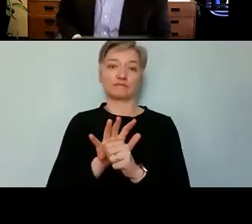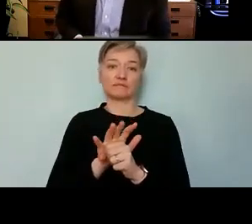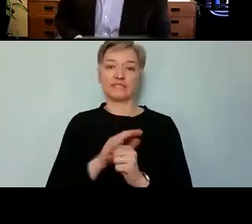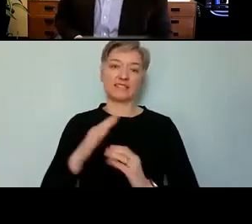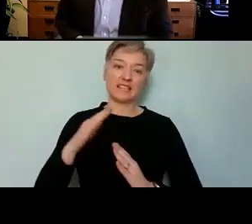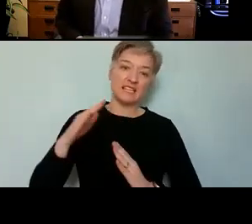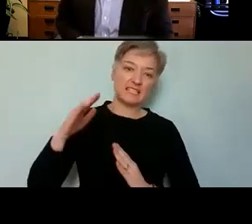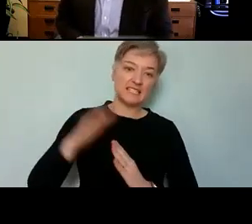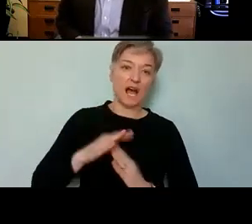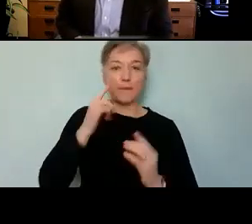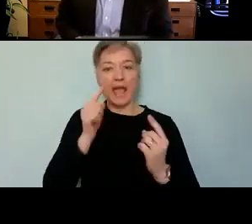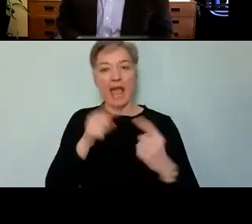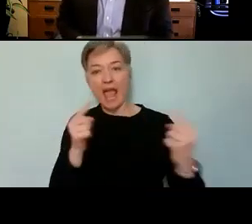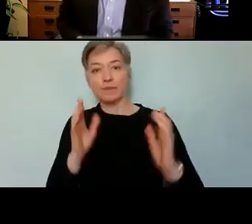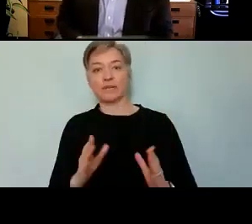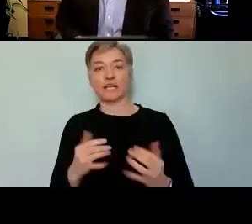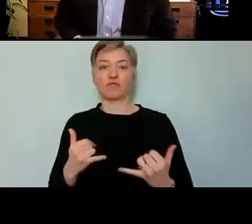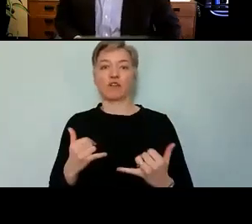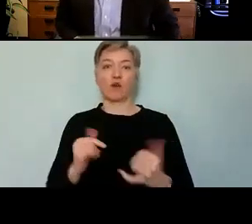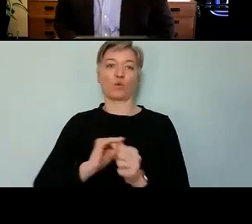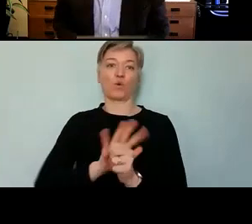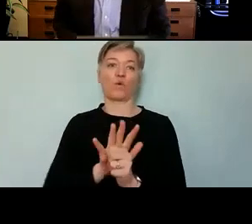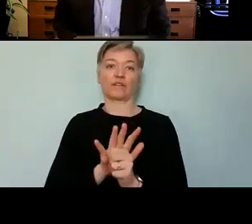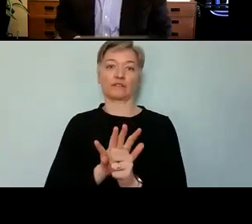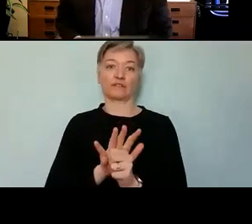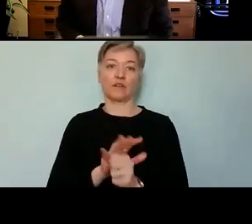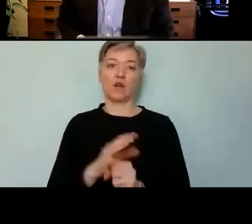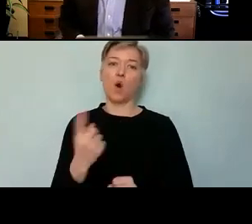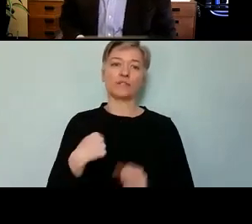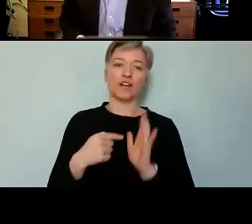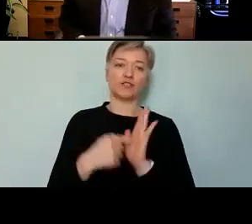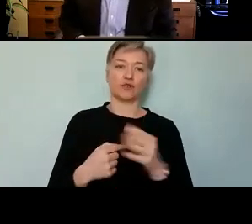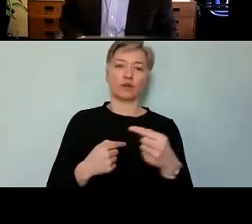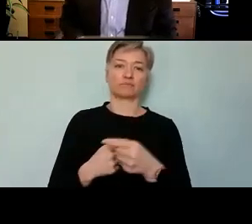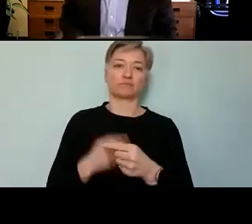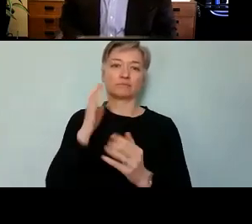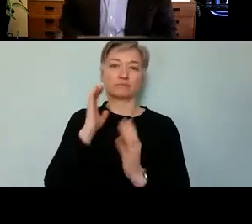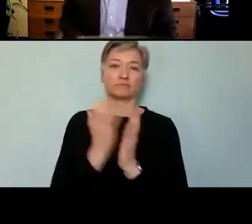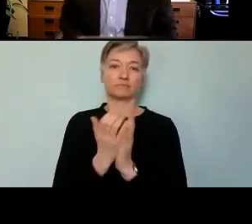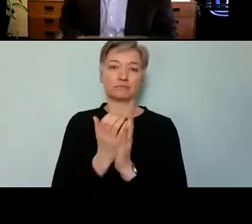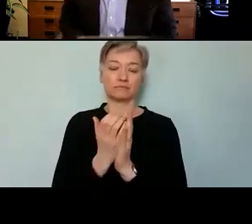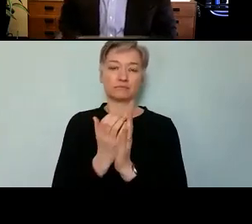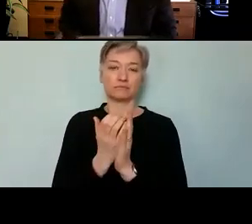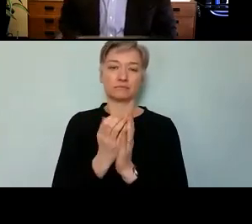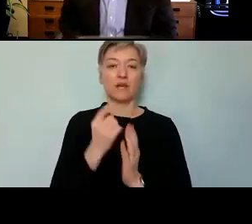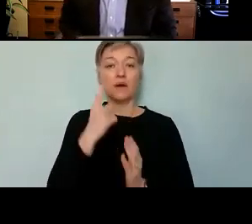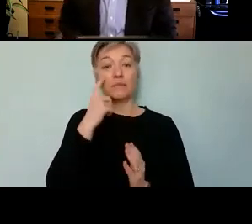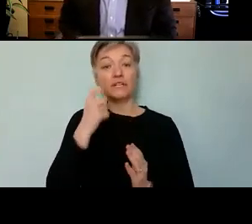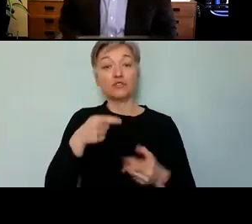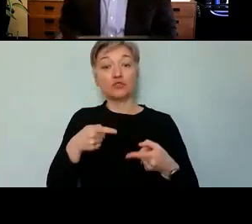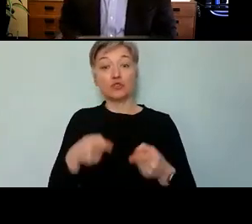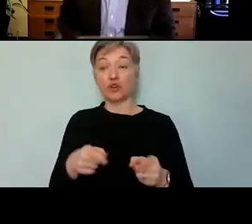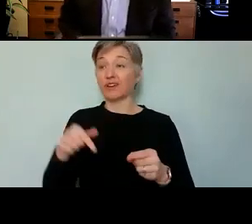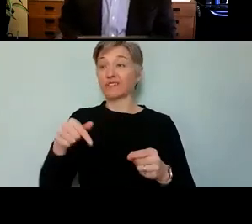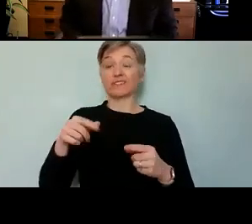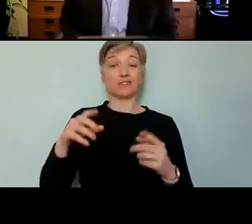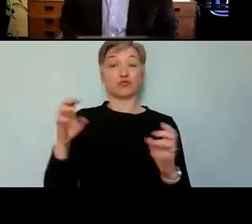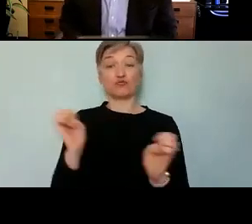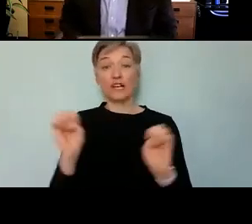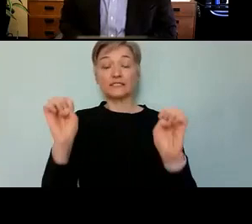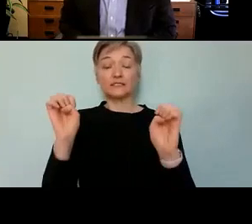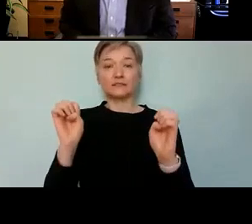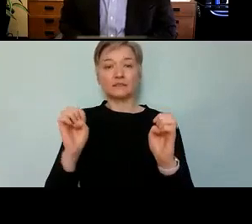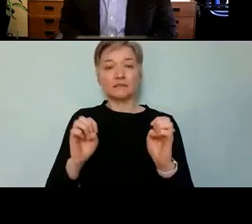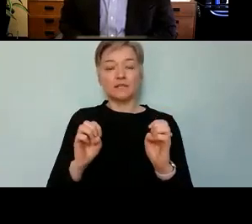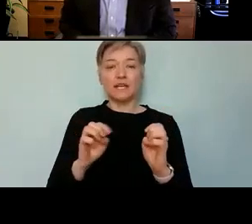COVID. And I always have this graphic because I think as we go through this crisis, it's very tempting to